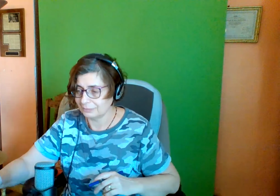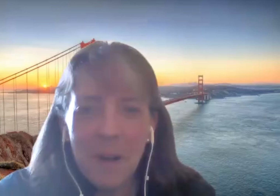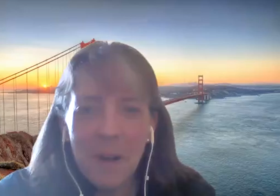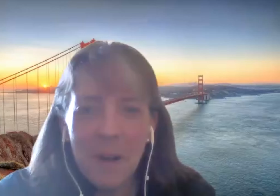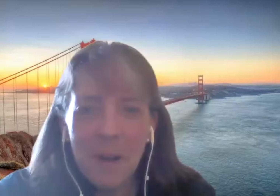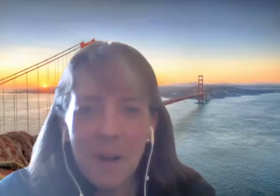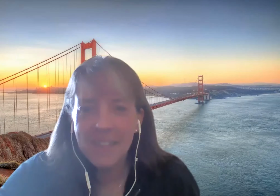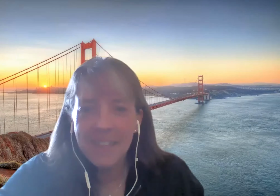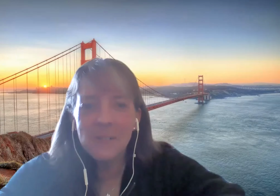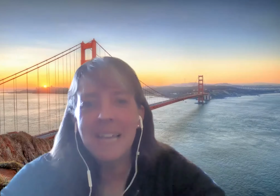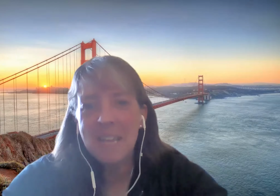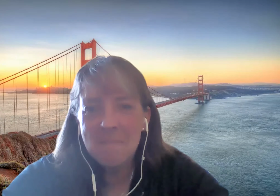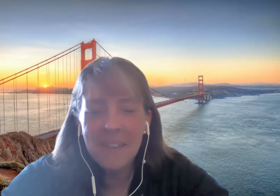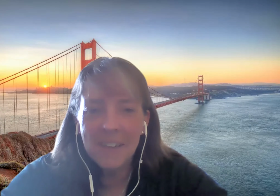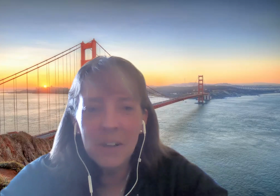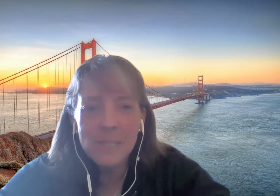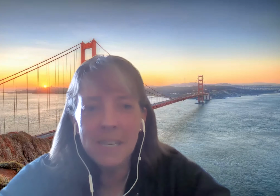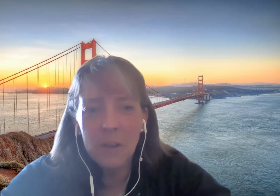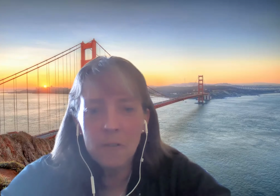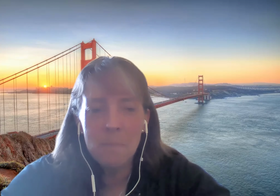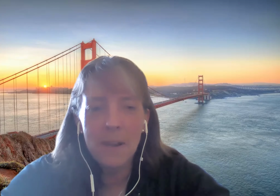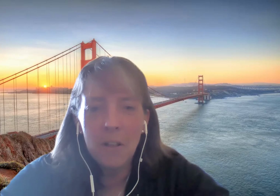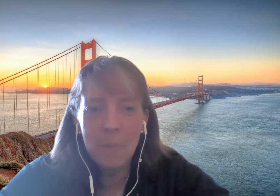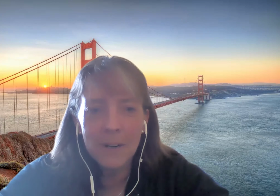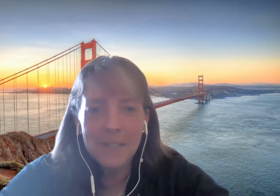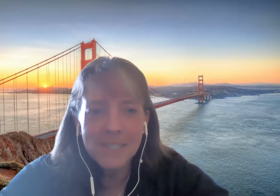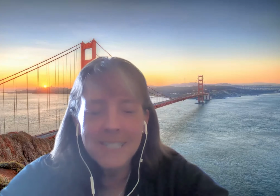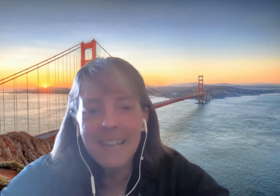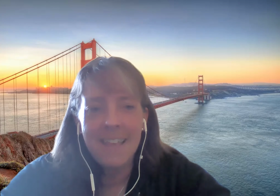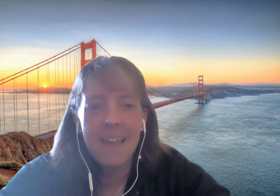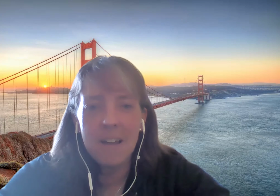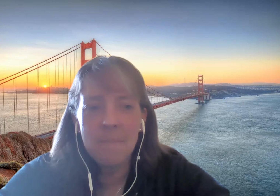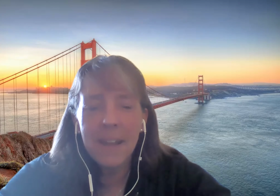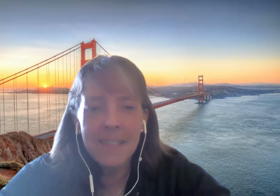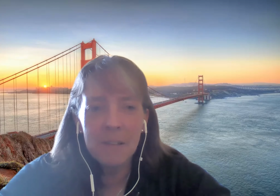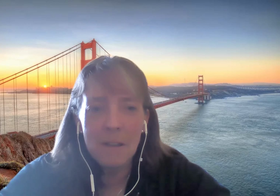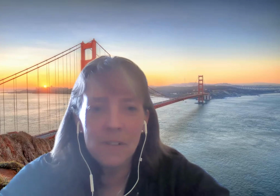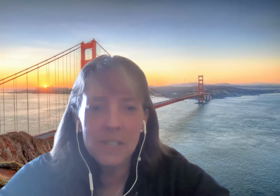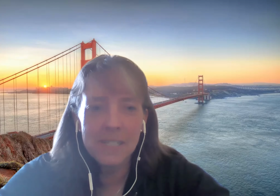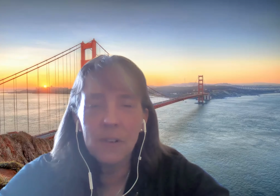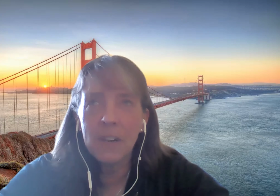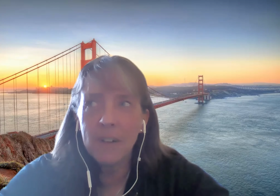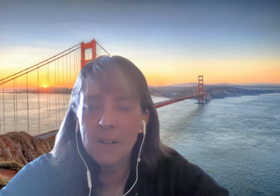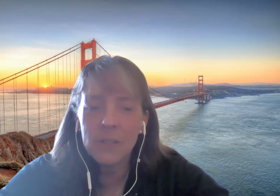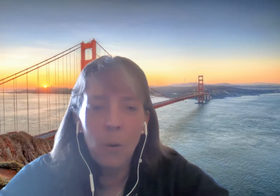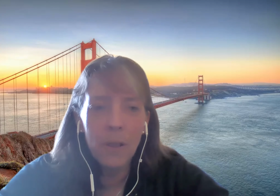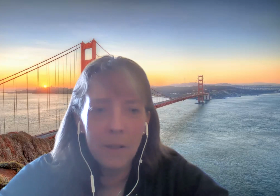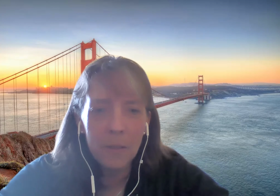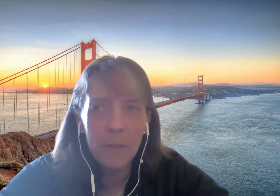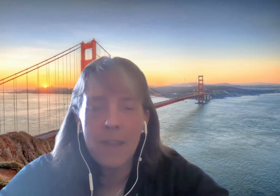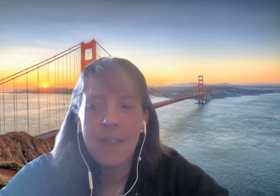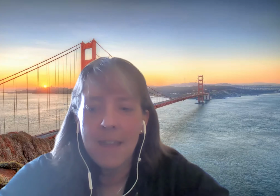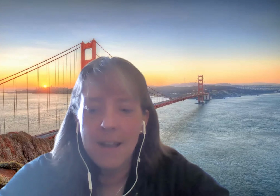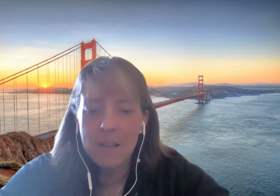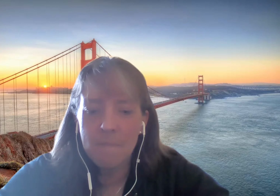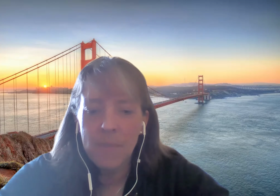Hi, everyone. I'm Jen Leos. I am the co-CEO for Mental Health Partners. And I think my vision is really around whole